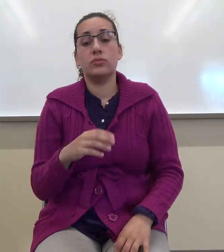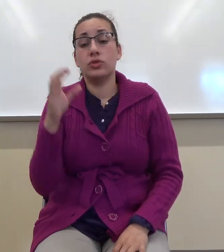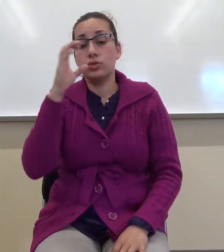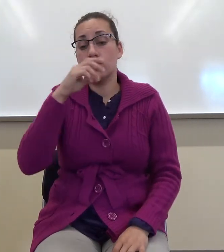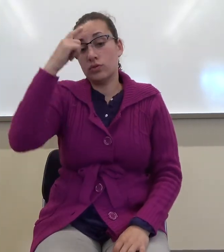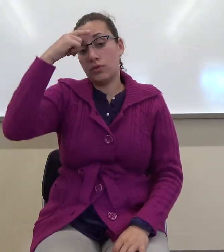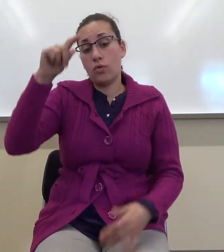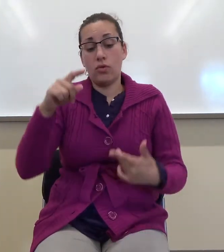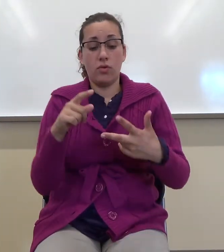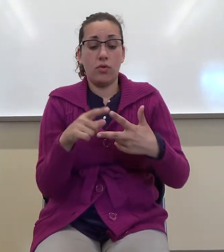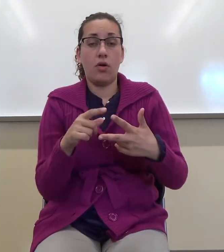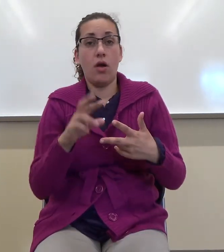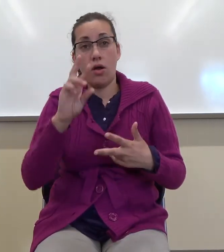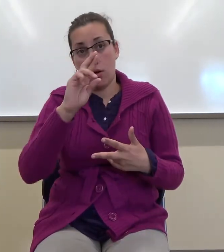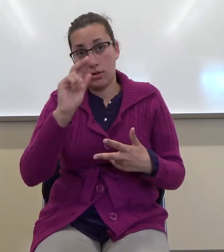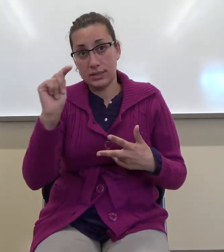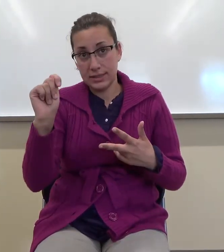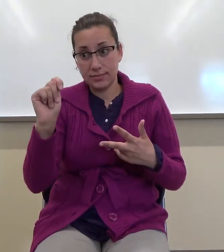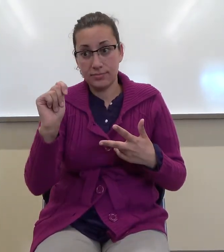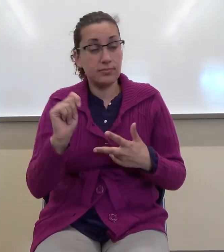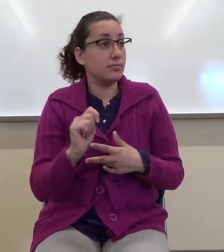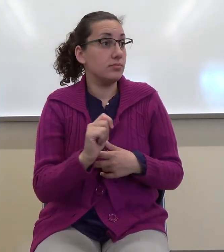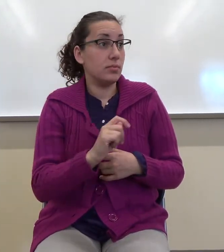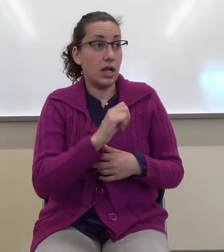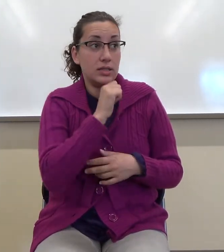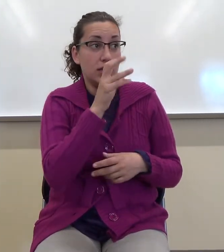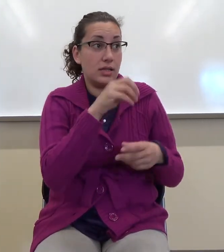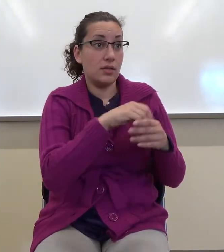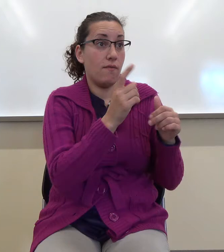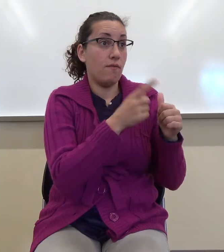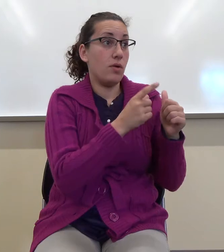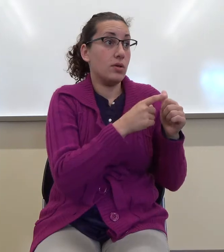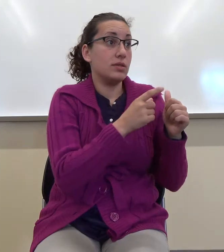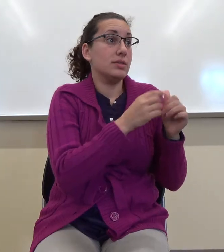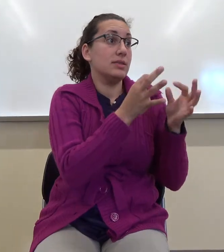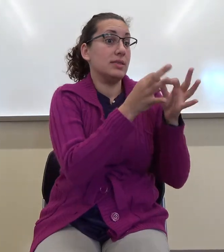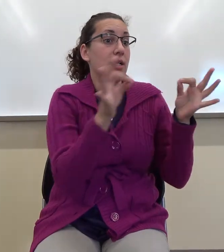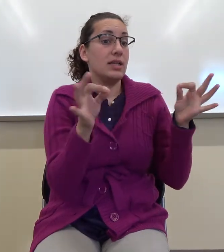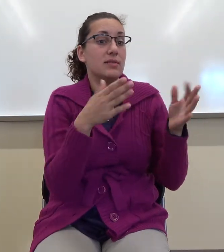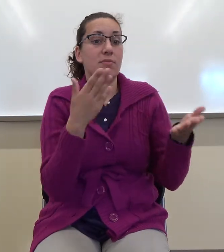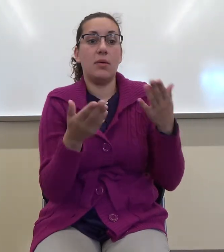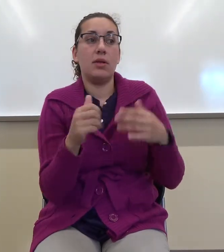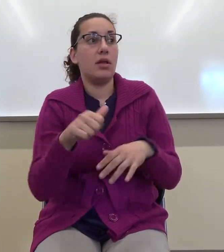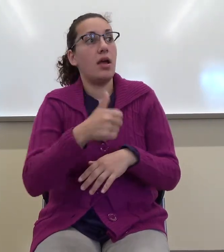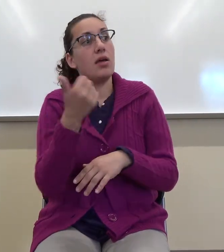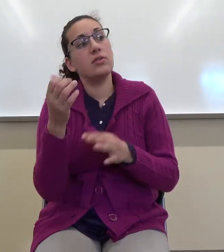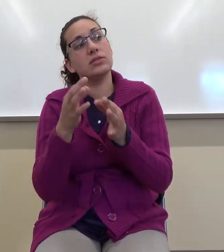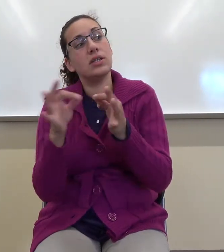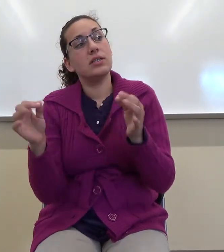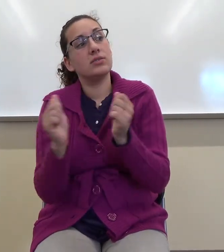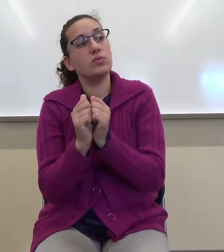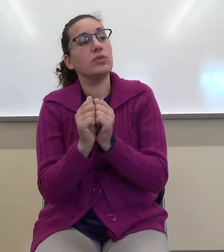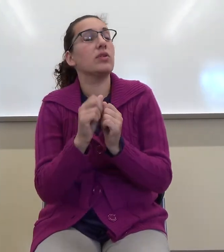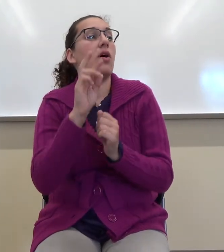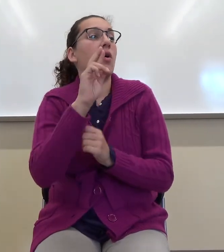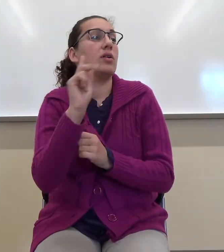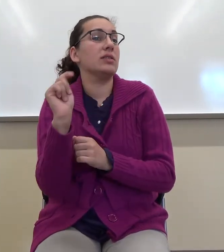what the paragraph will talk about is not in the first sentence, it may be in the sentence with the reversal transition. Does this sound familiar? When